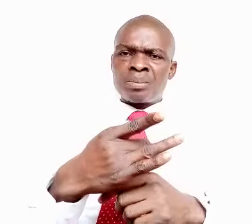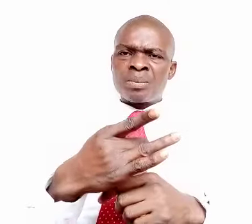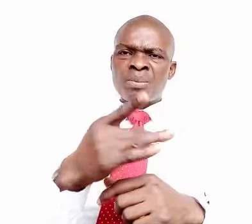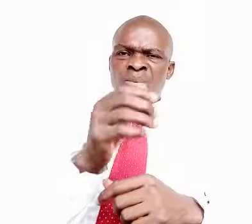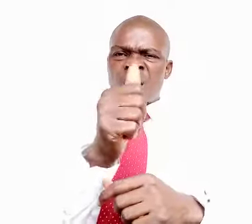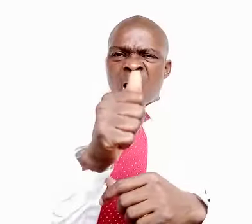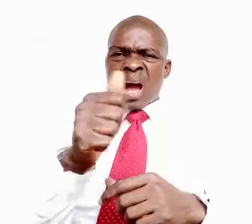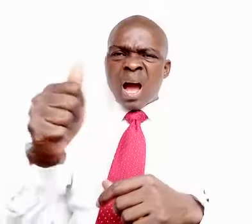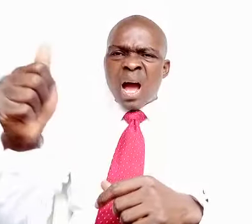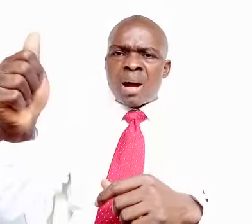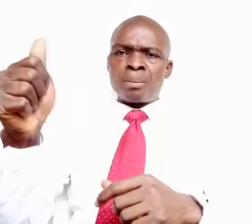ah,